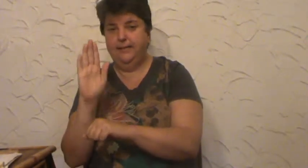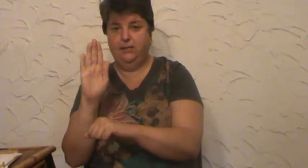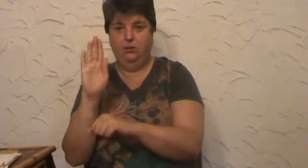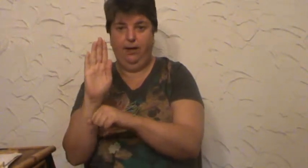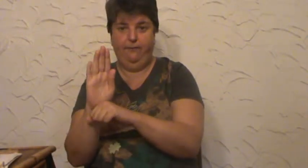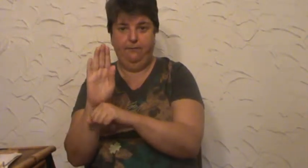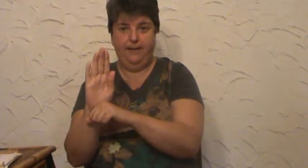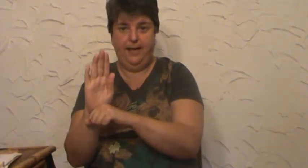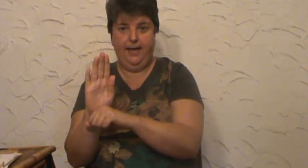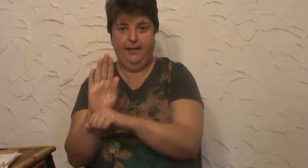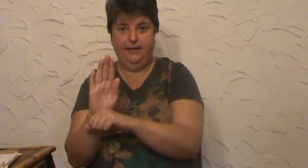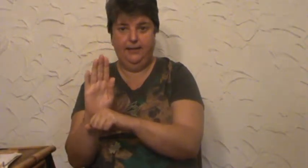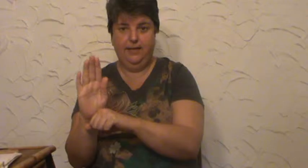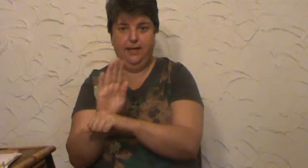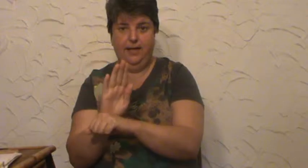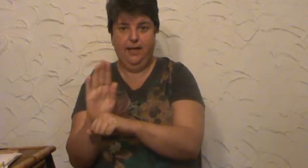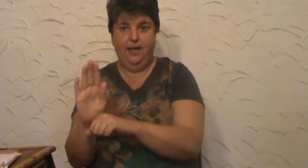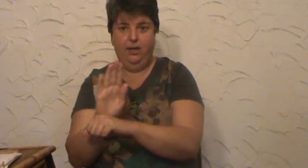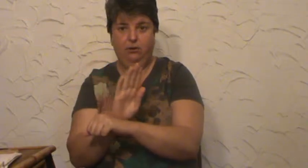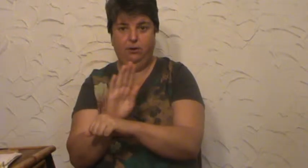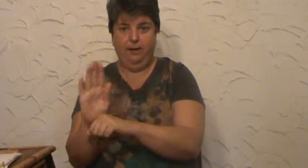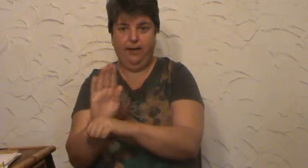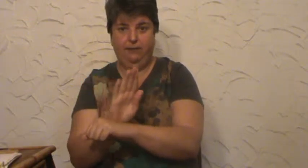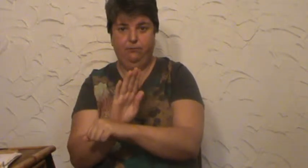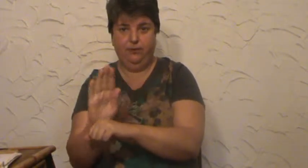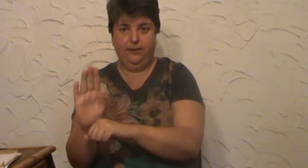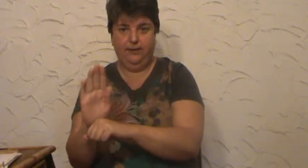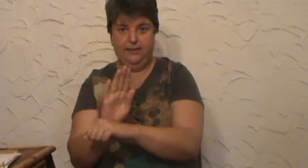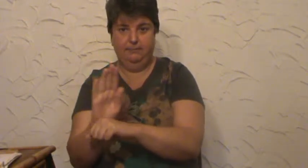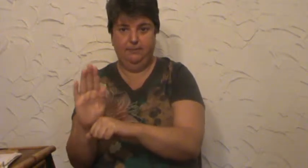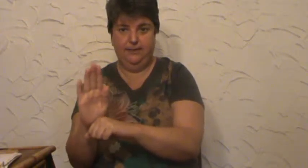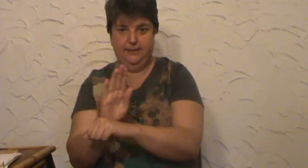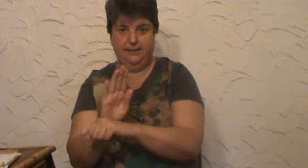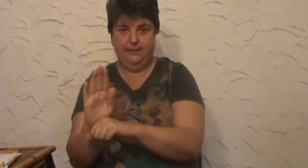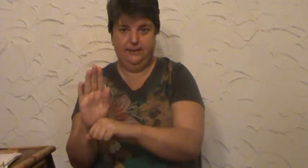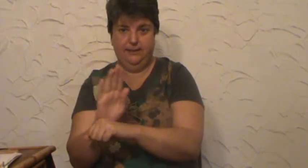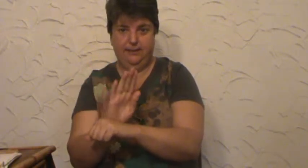business, you have a B hand, and you're going back and forth like this. Business.